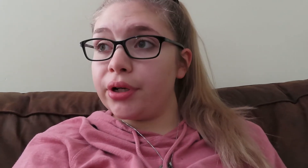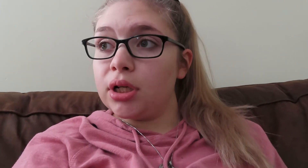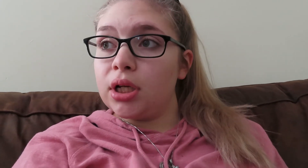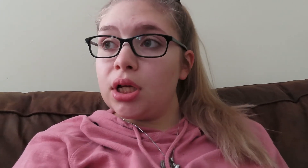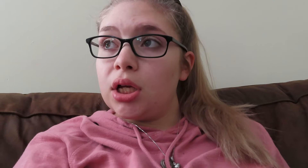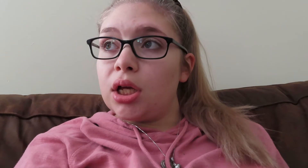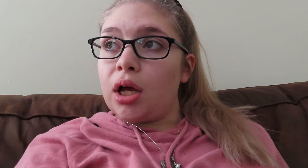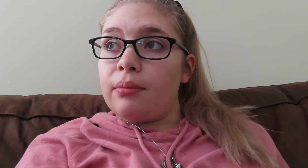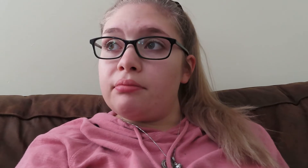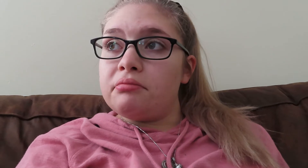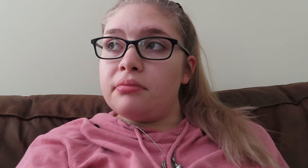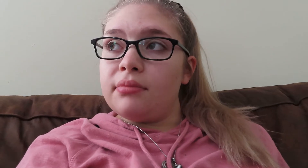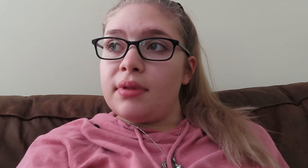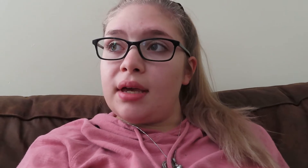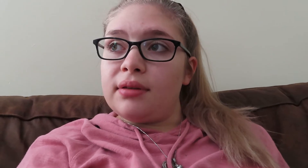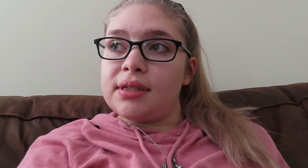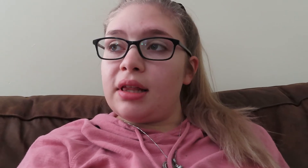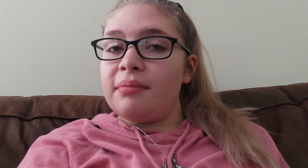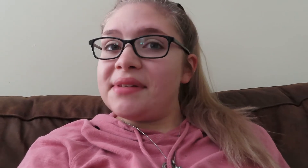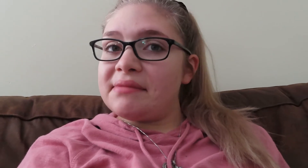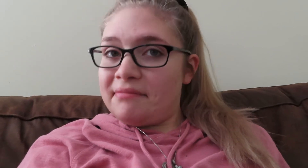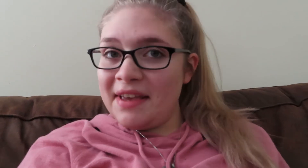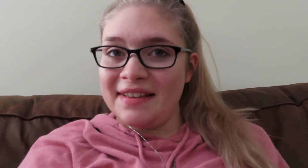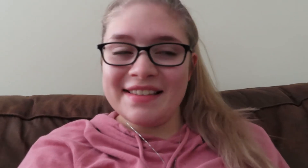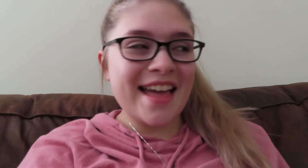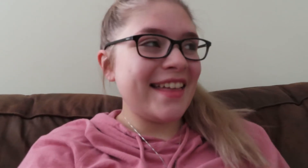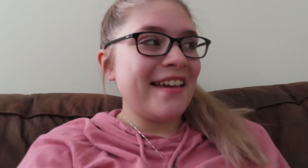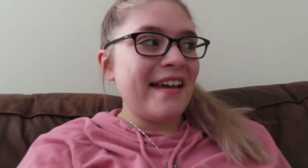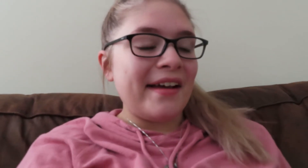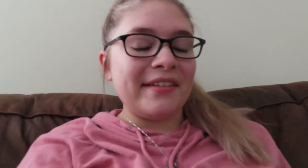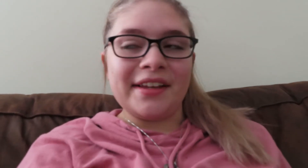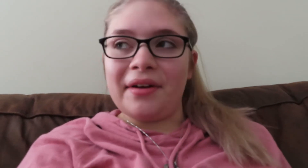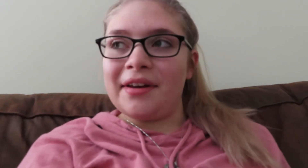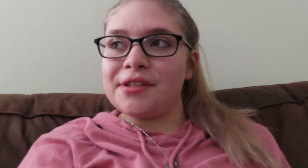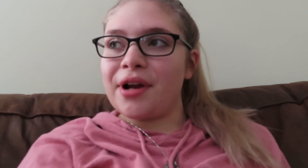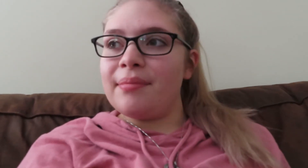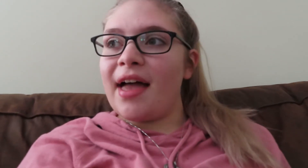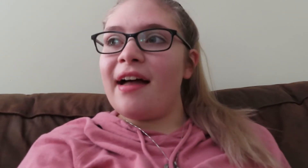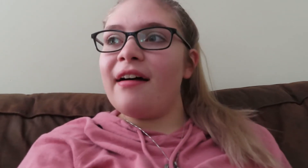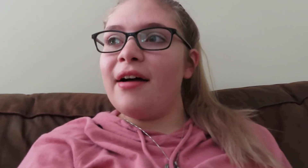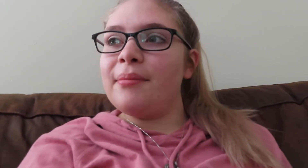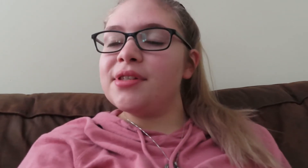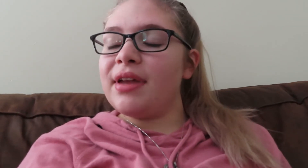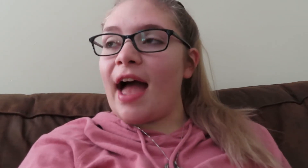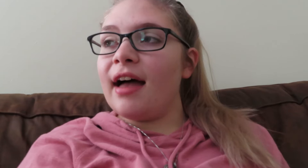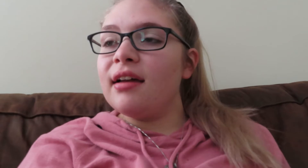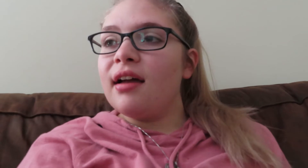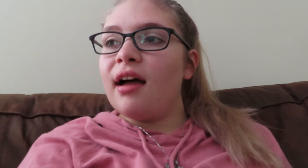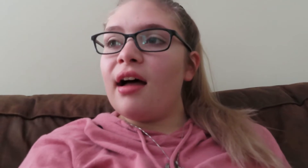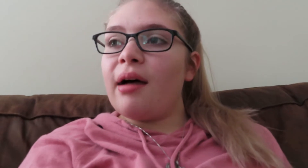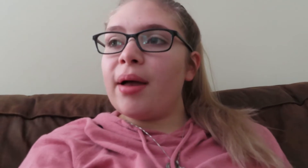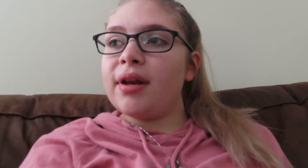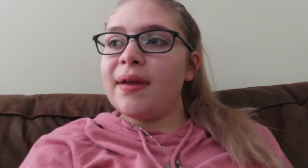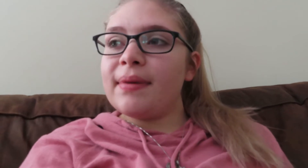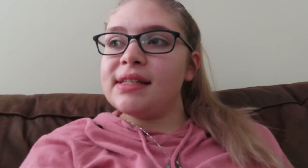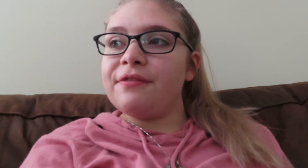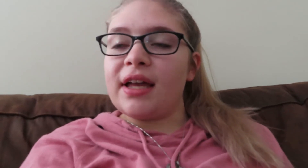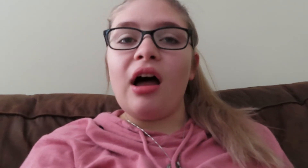um these clips i really know how to describe that um so yeah um i'm gonna make myself like a